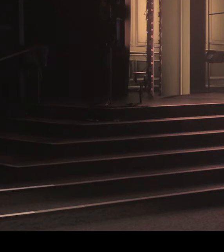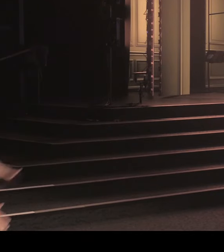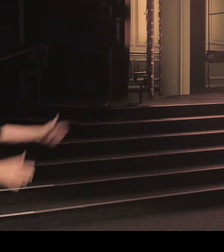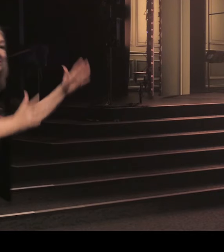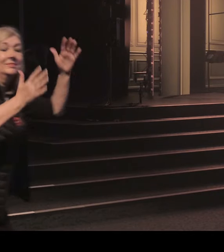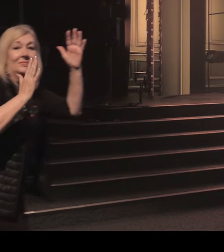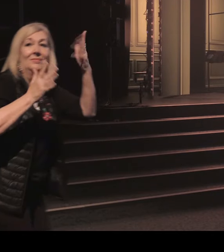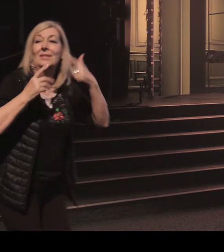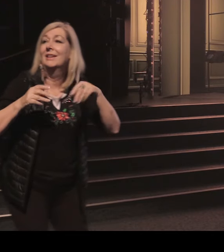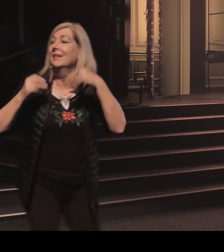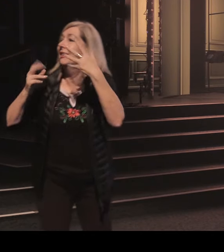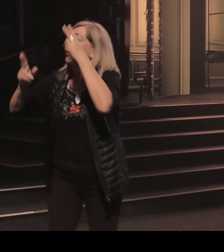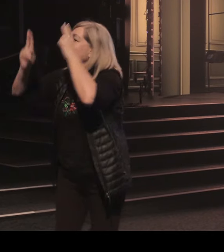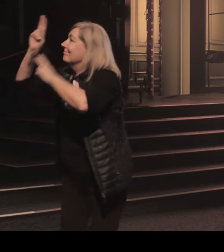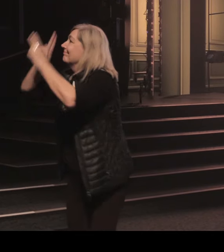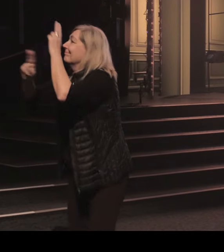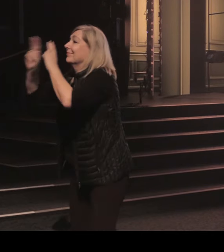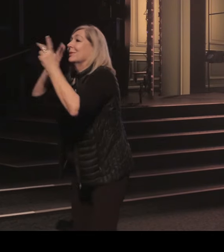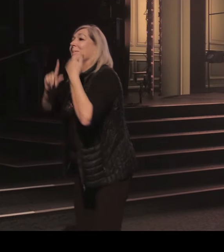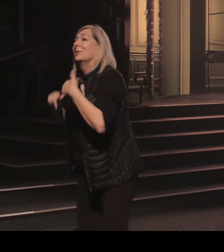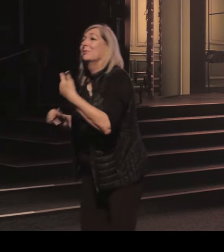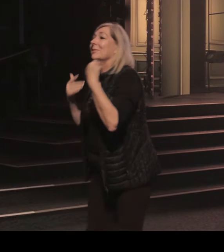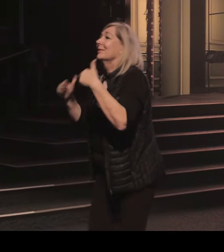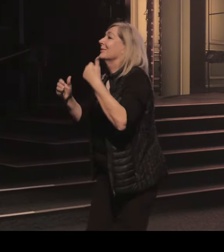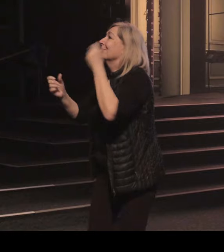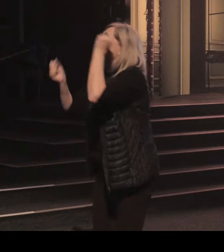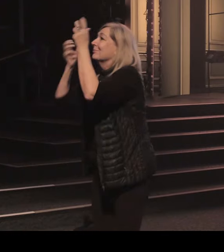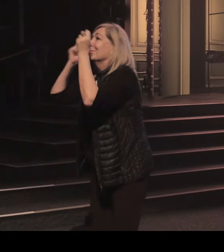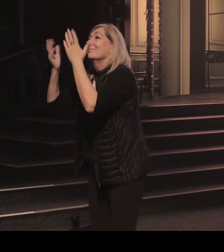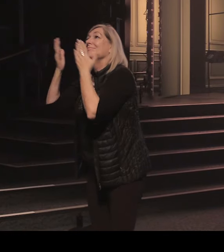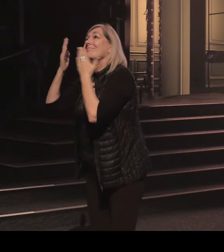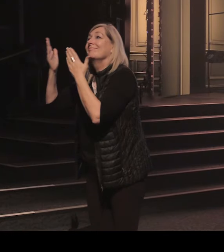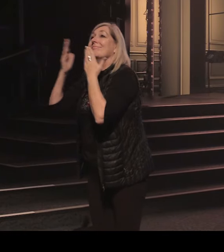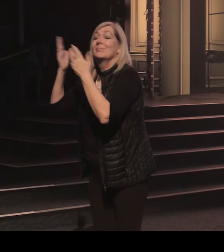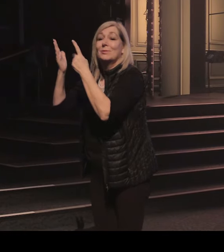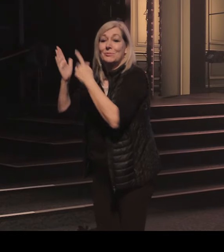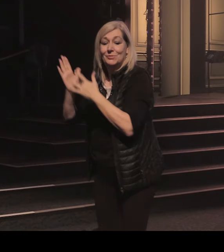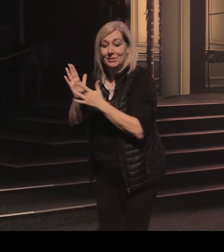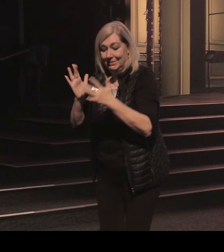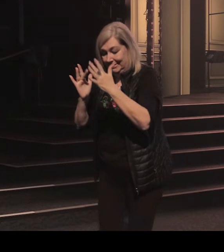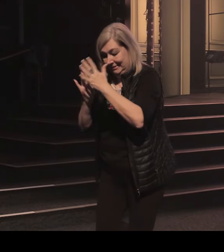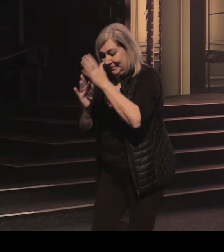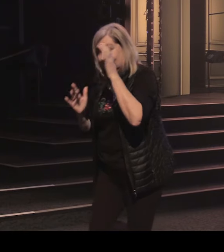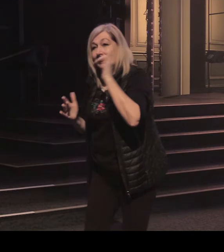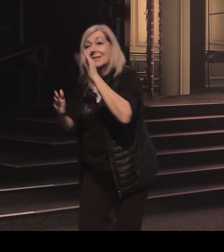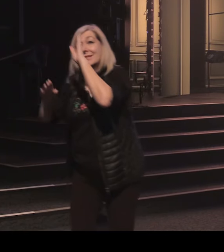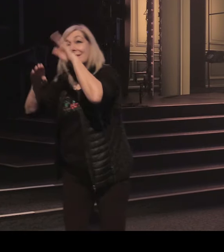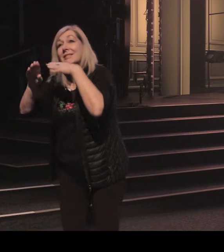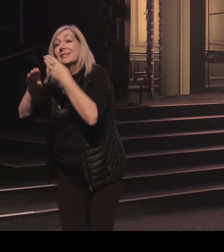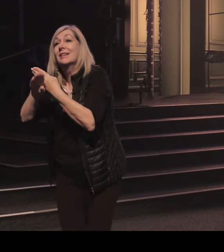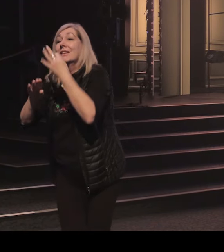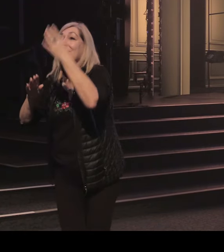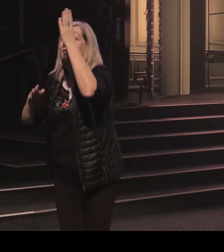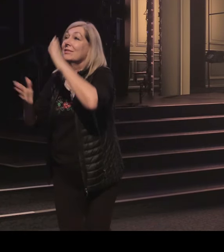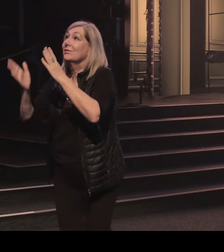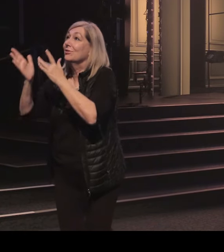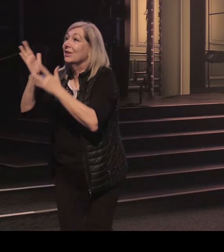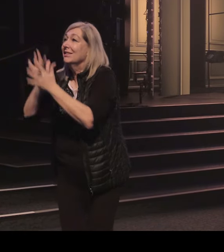give him the glory. We worship you, Jesus, the strong Son of God. Jesus, you came to this earth